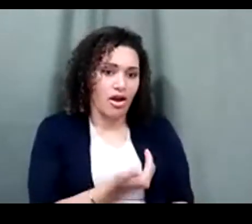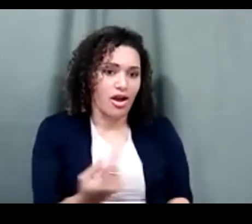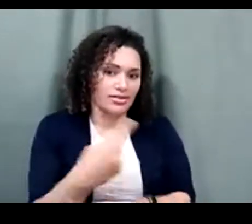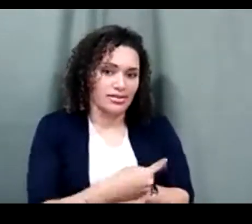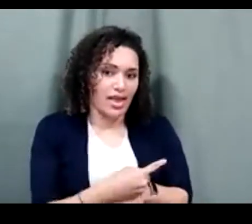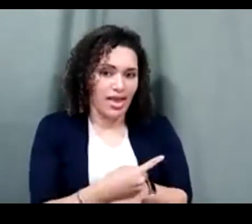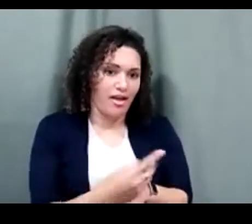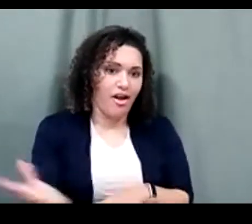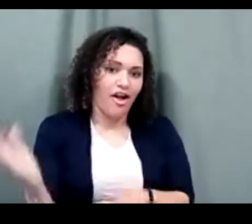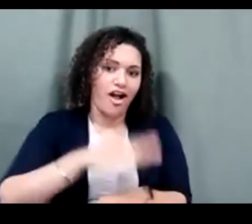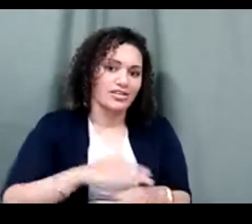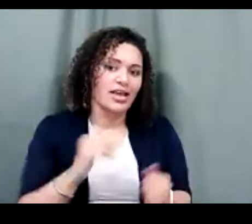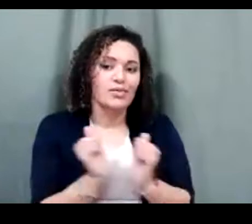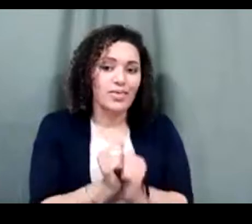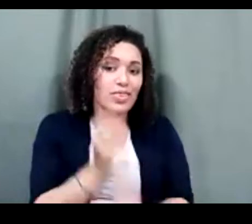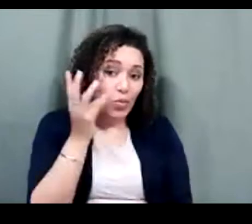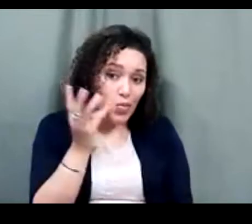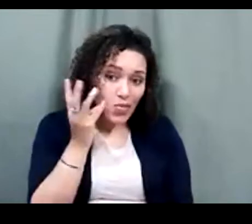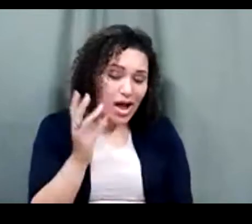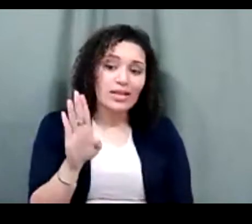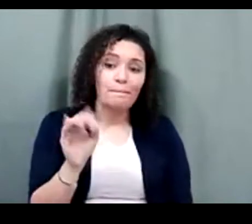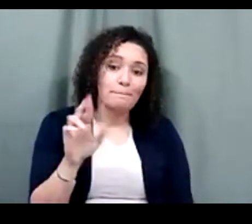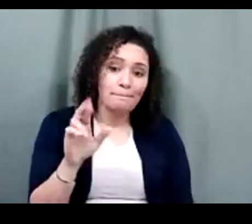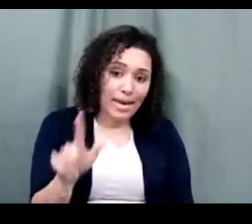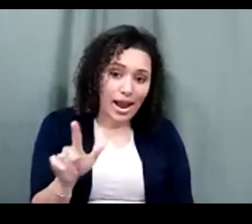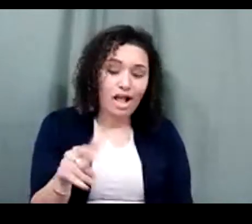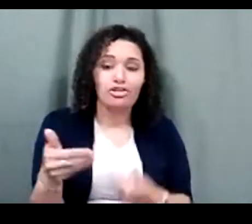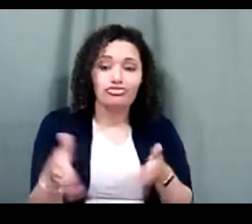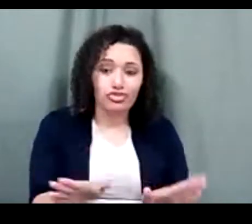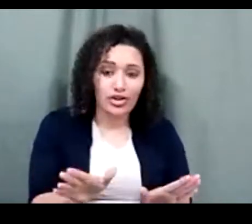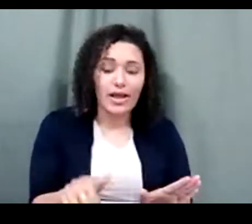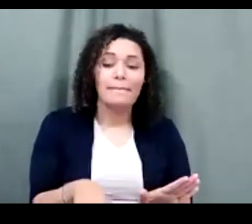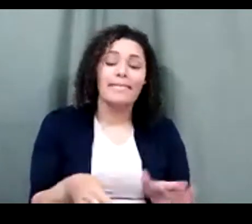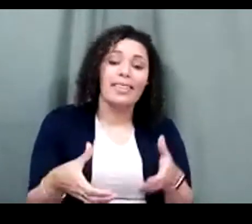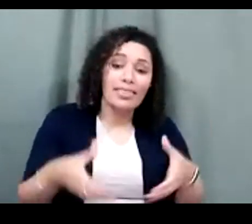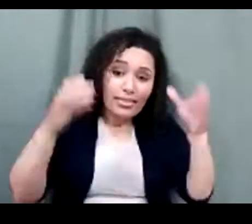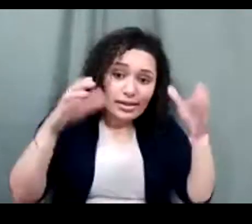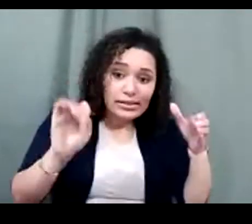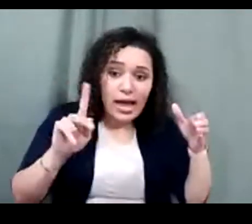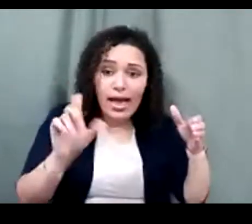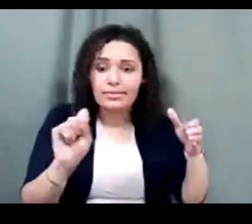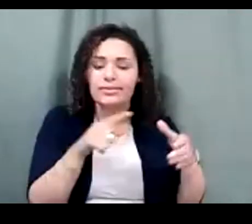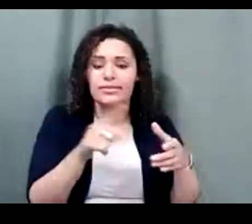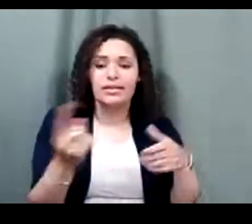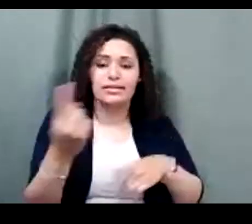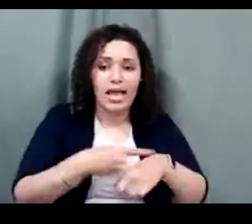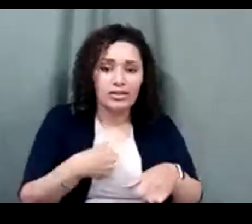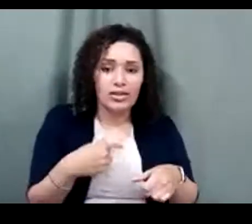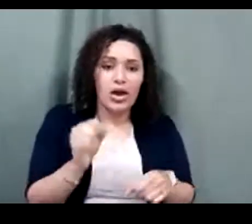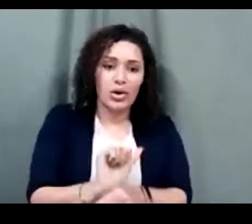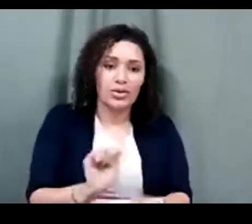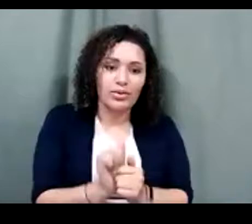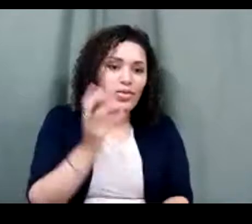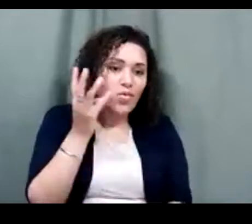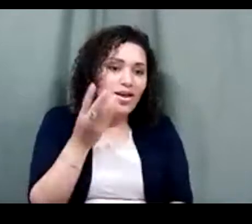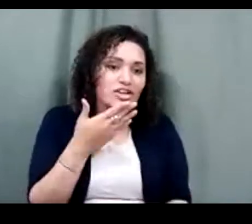today. In the barrel room, at the tanks, opening things, smelling things, taking samples out, which is when days that you work with the wine are good days. Those